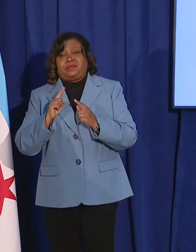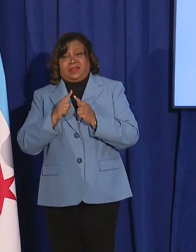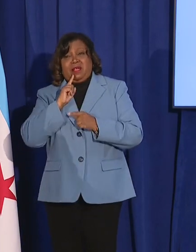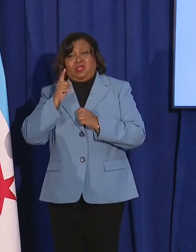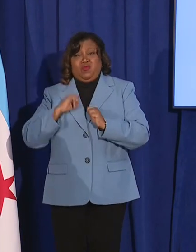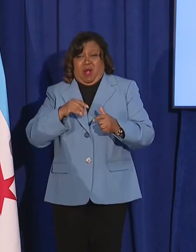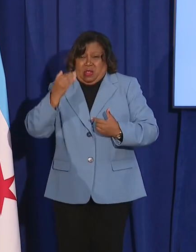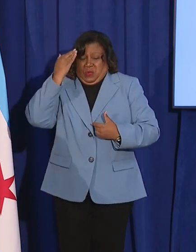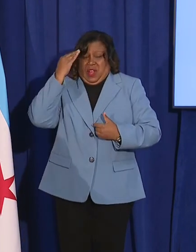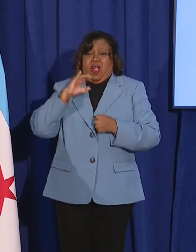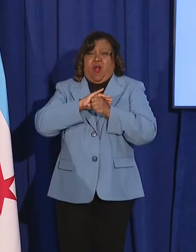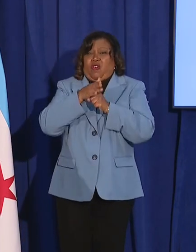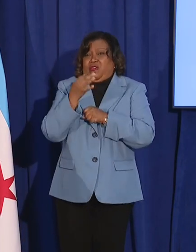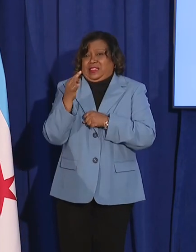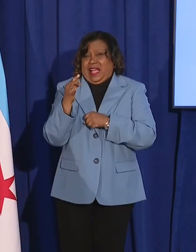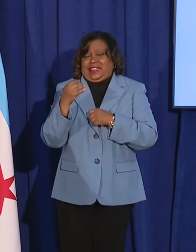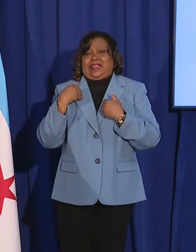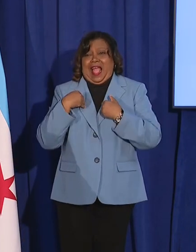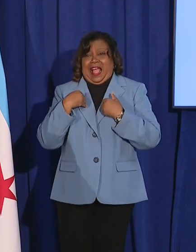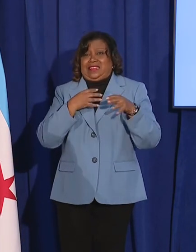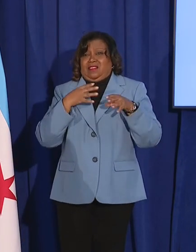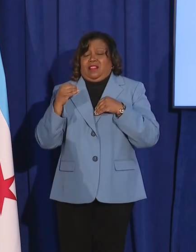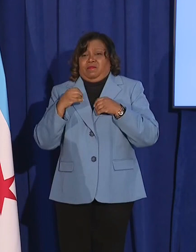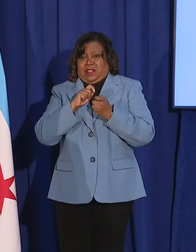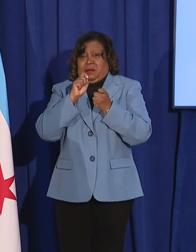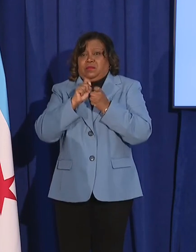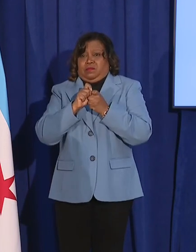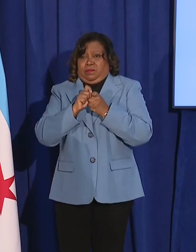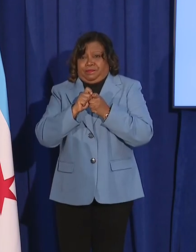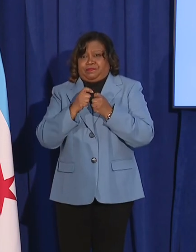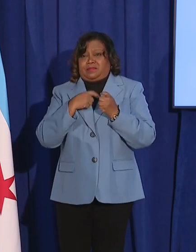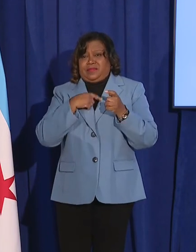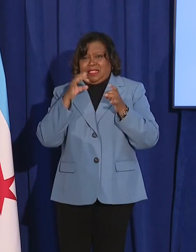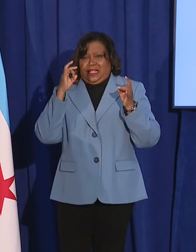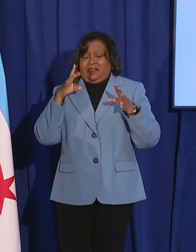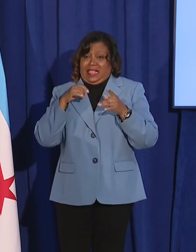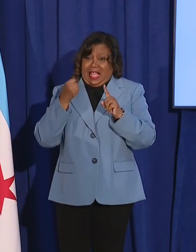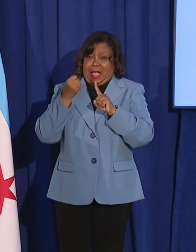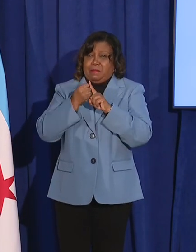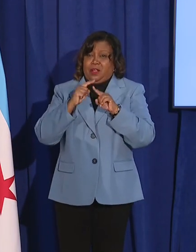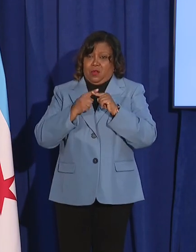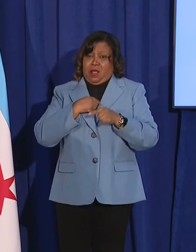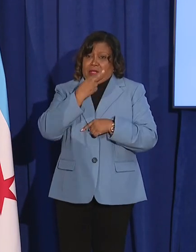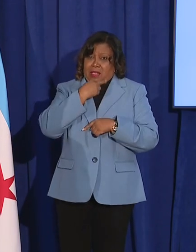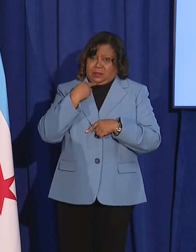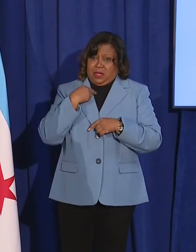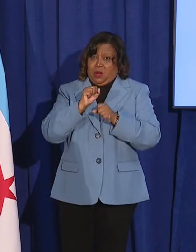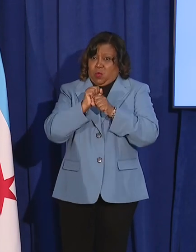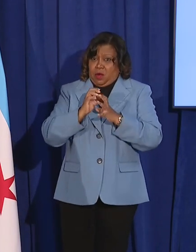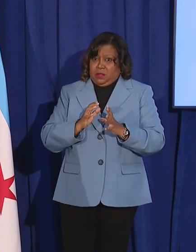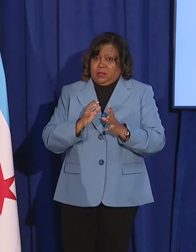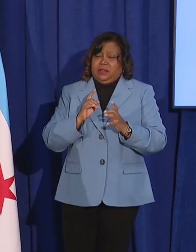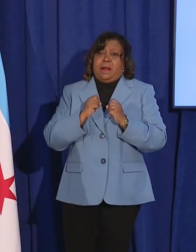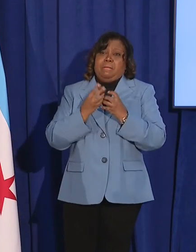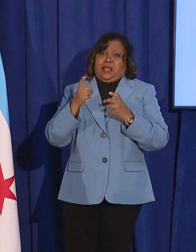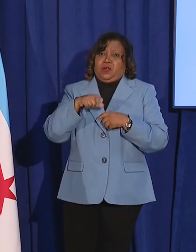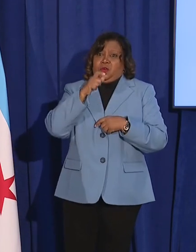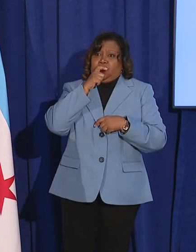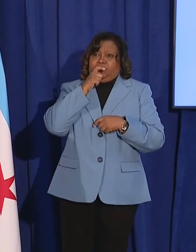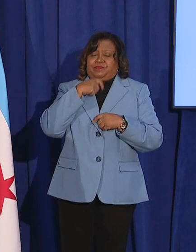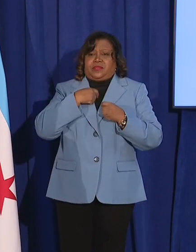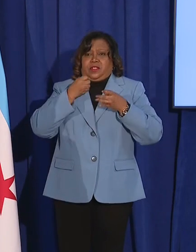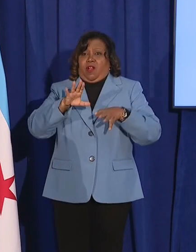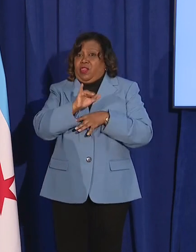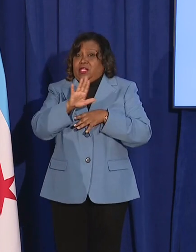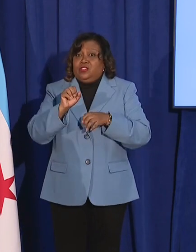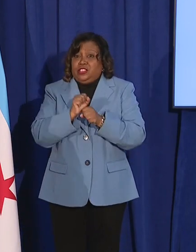sure we're all aware, COVID-19 has left a particularly devastating impact on our hospitality workers, many of whom have